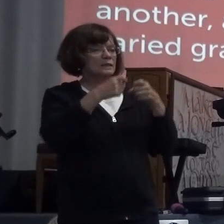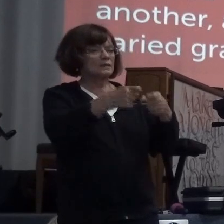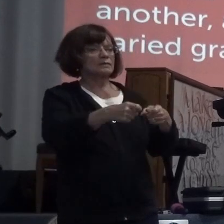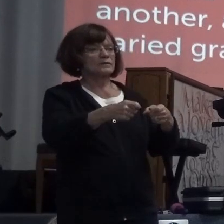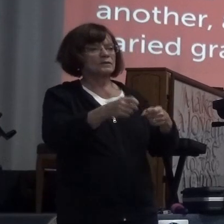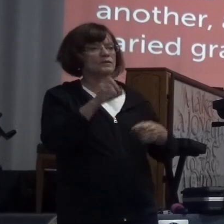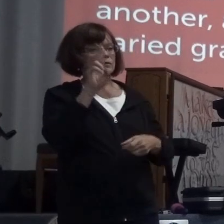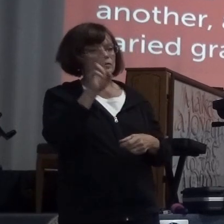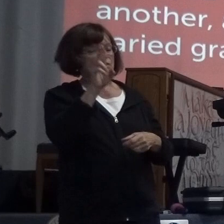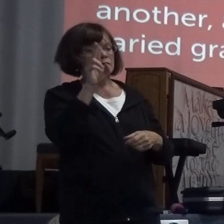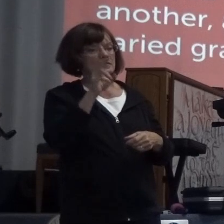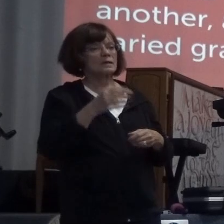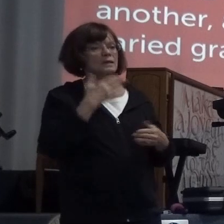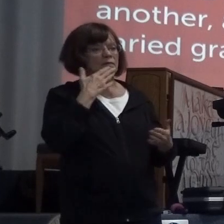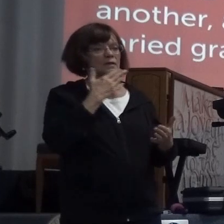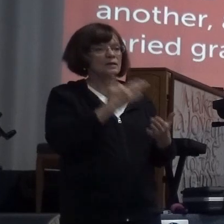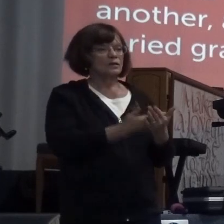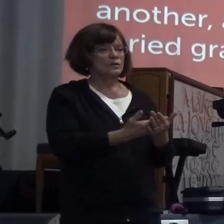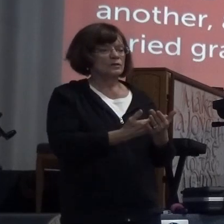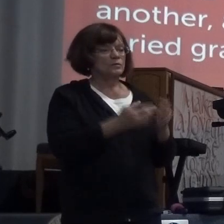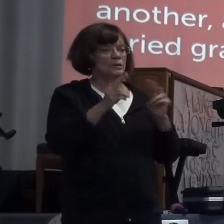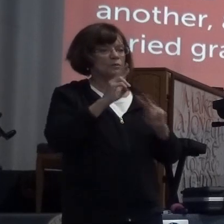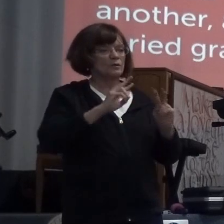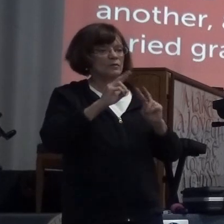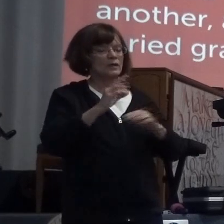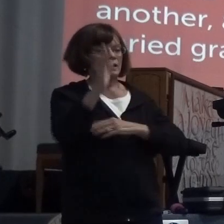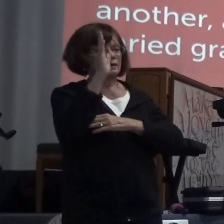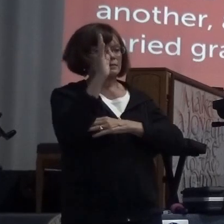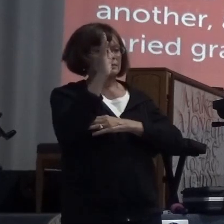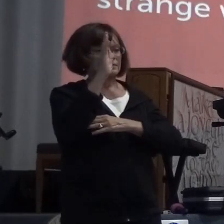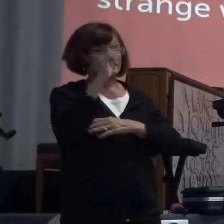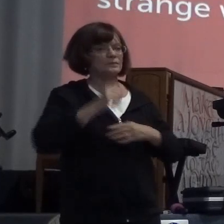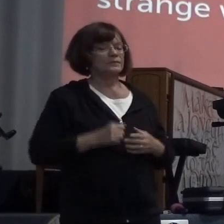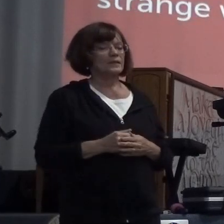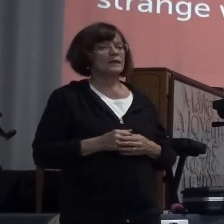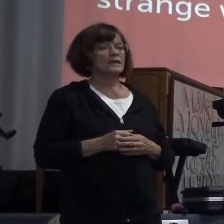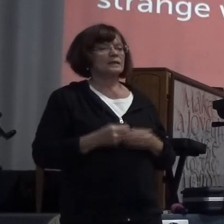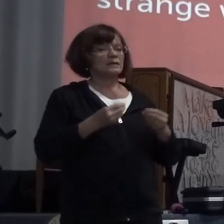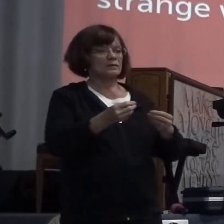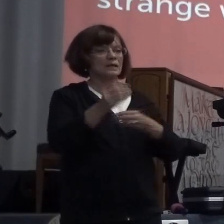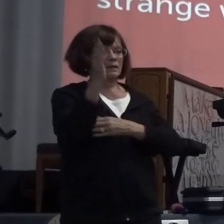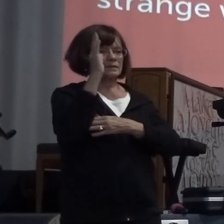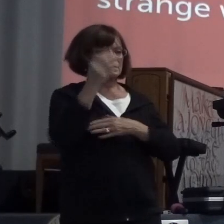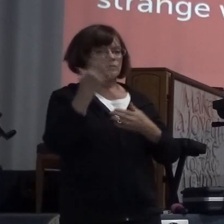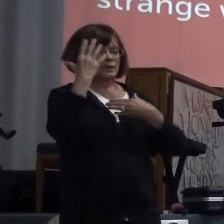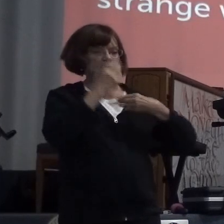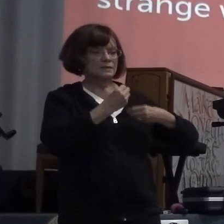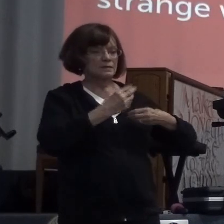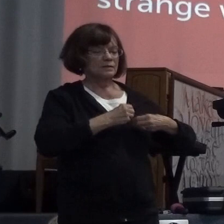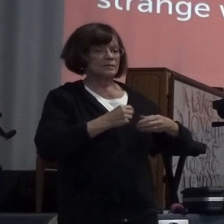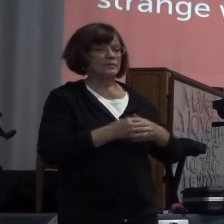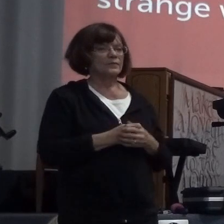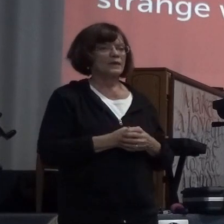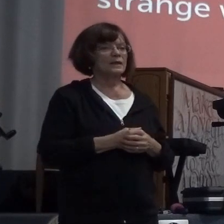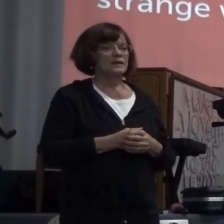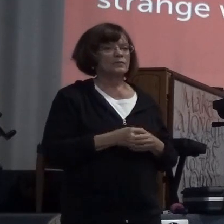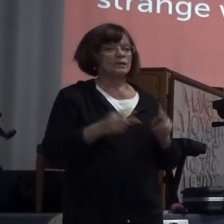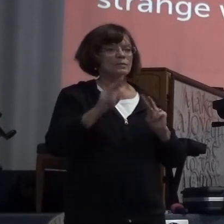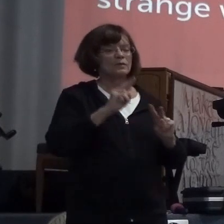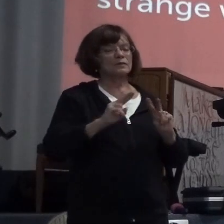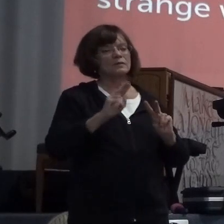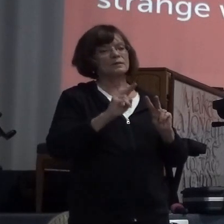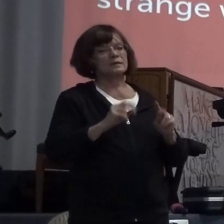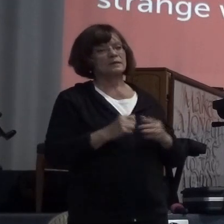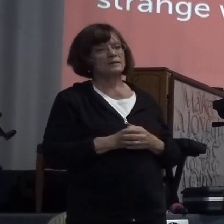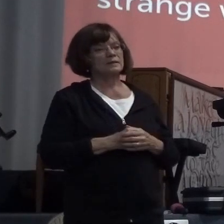another as good stewards of God, or God's varied grace. Beloved, do not be surprised at a fire trial